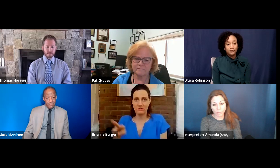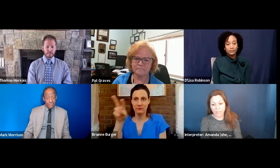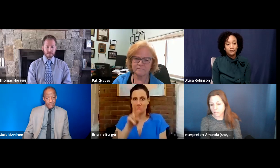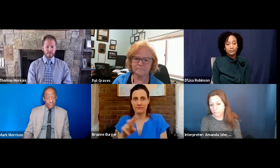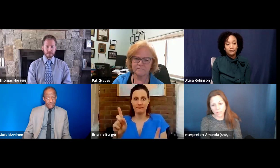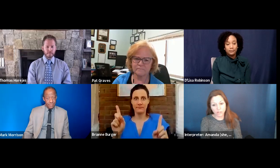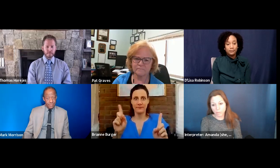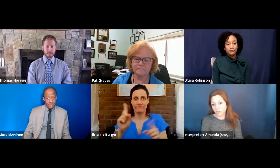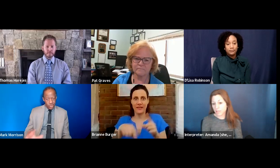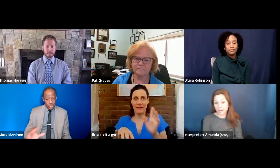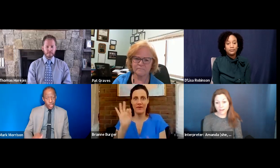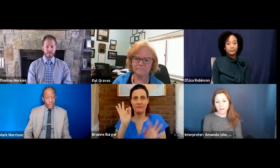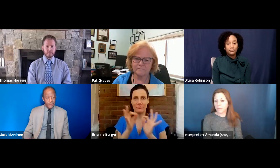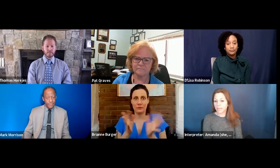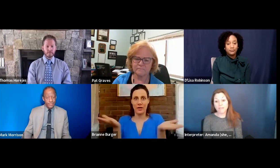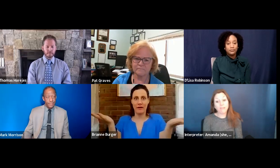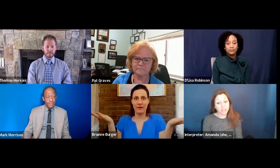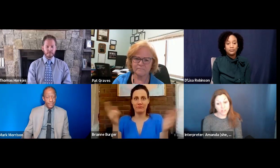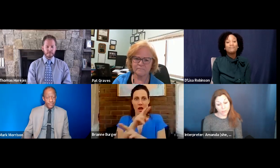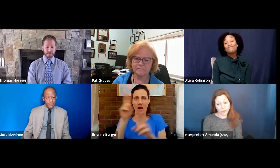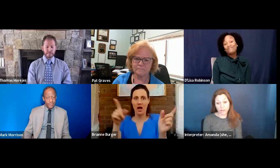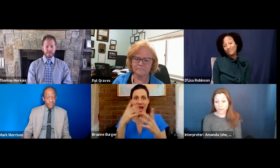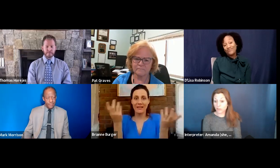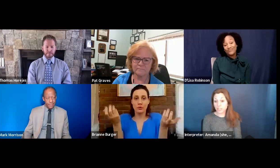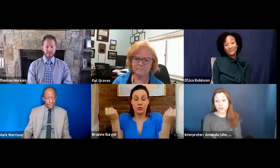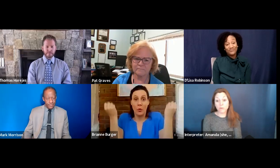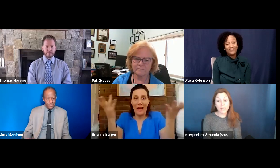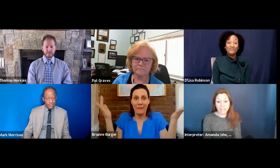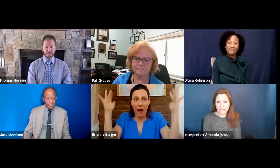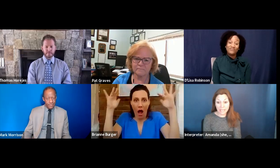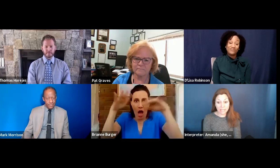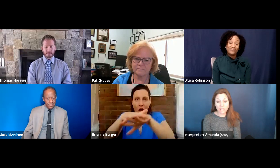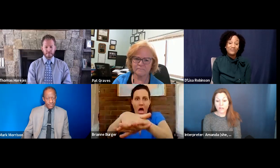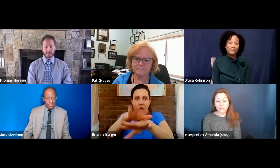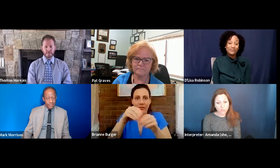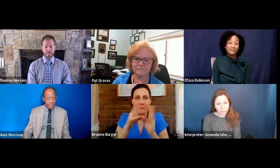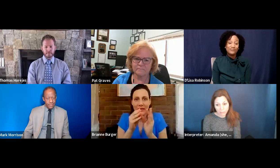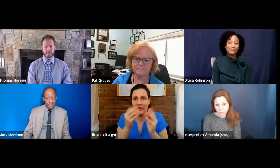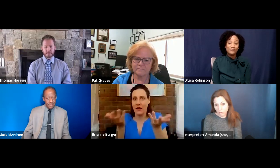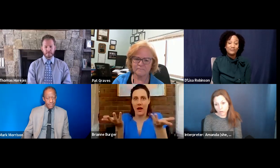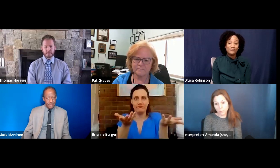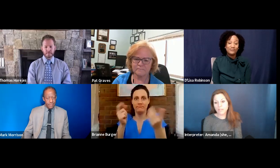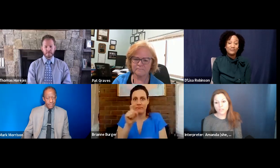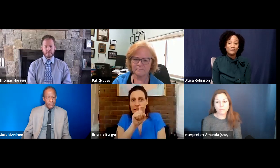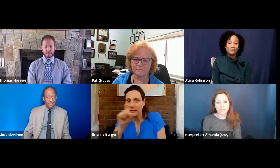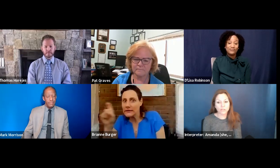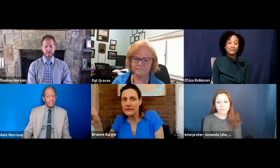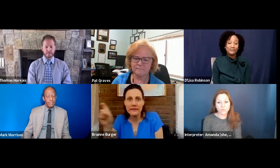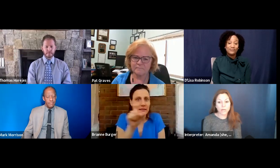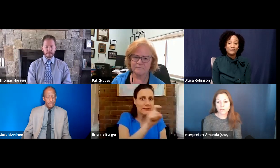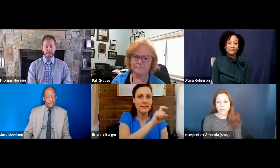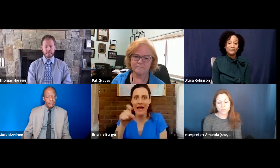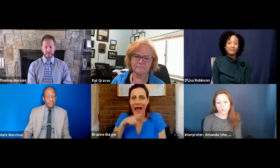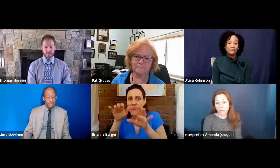virtual meetings, the interpreter's there, but I can't find the interpreter. There are literally so many attendees. There's too many people. There are pages and pages